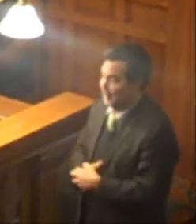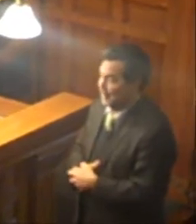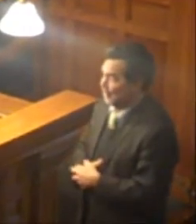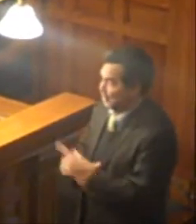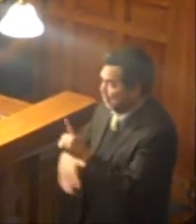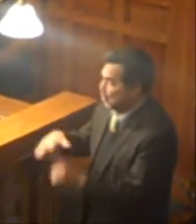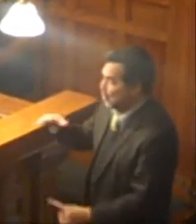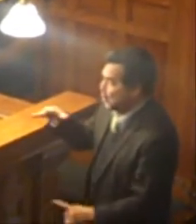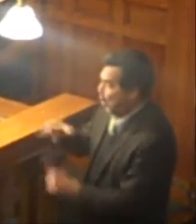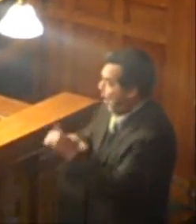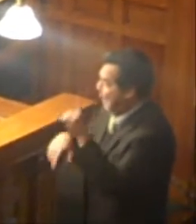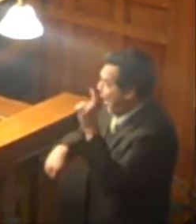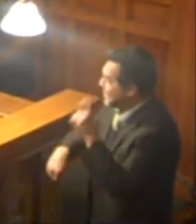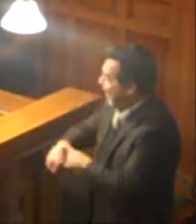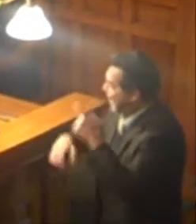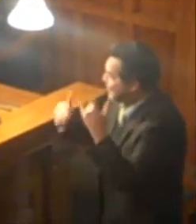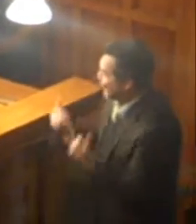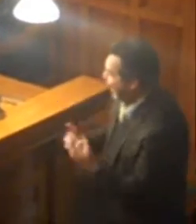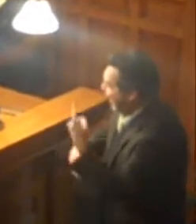today.